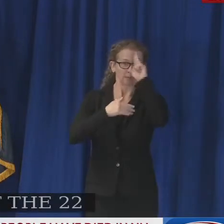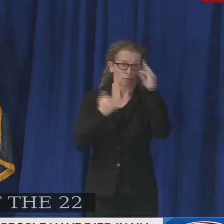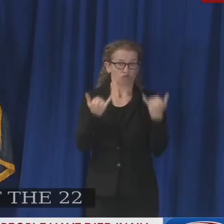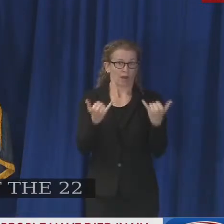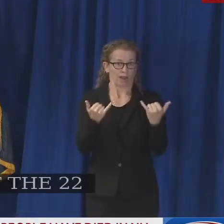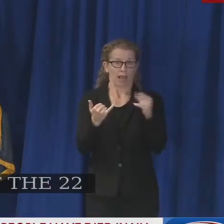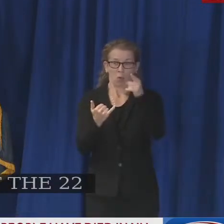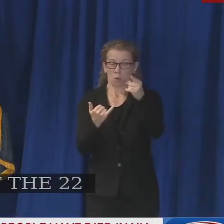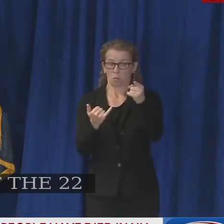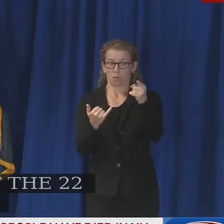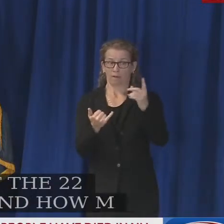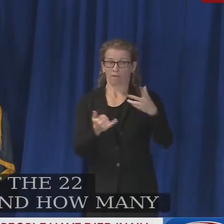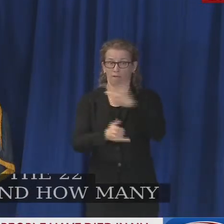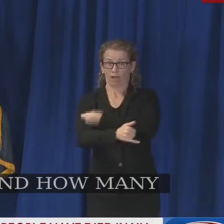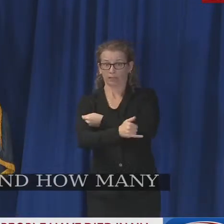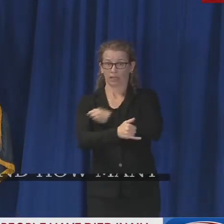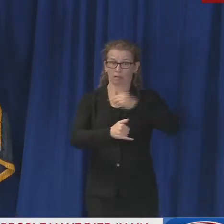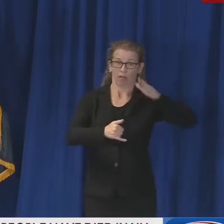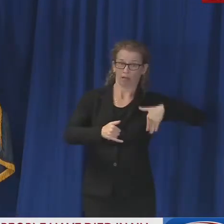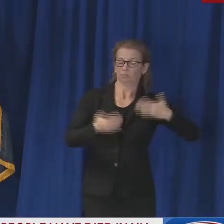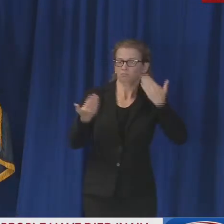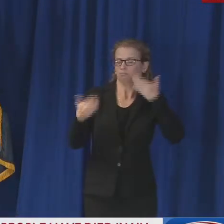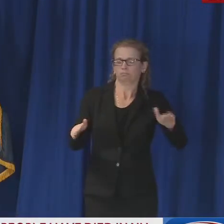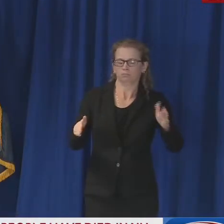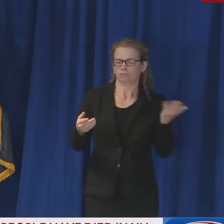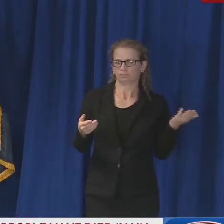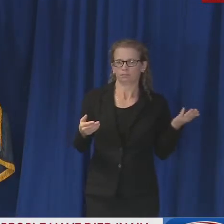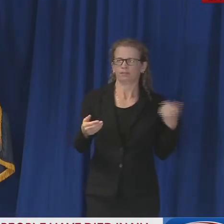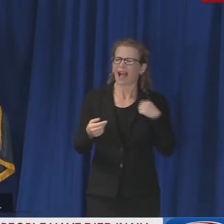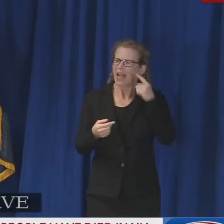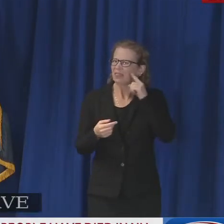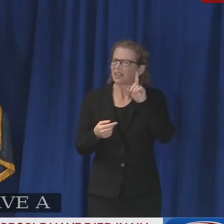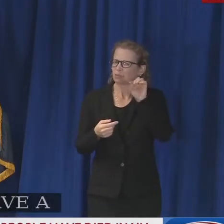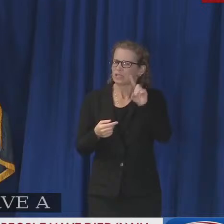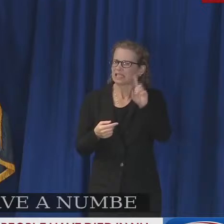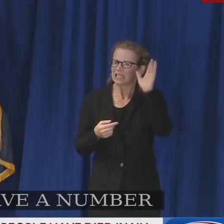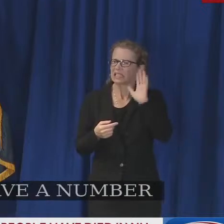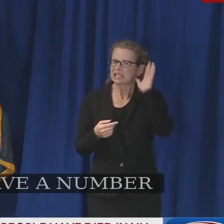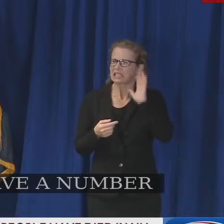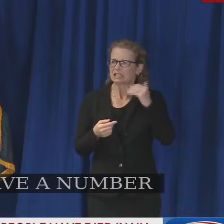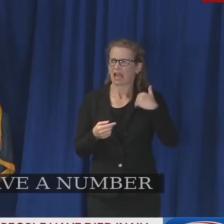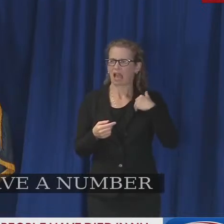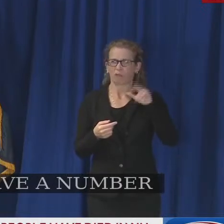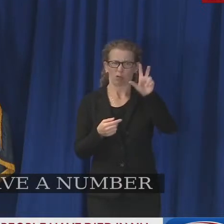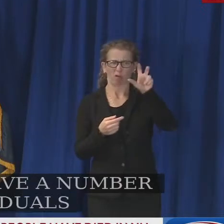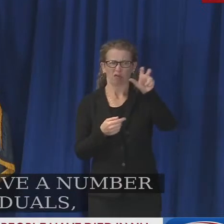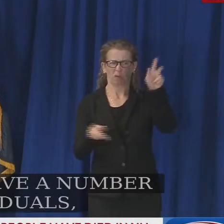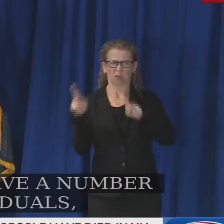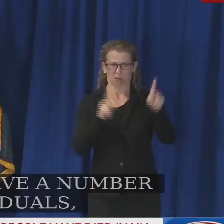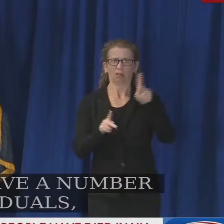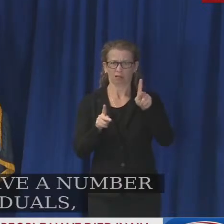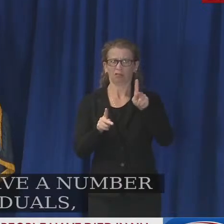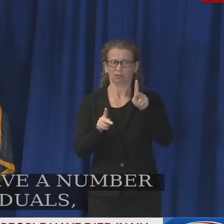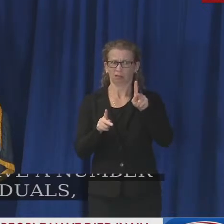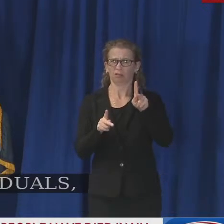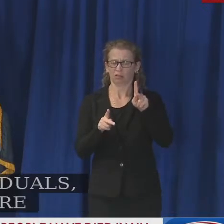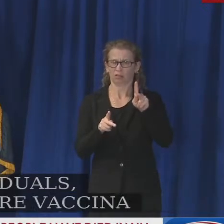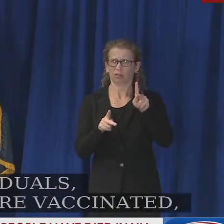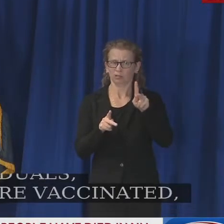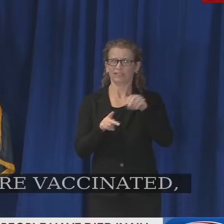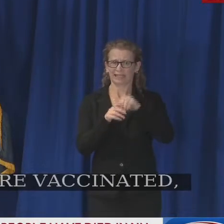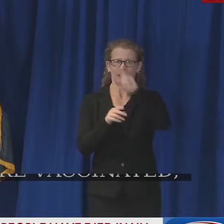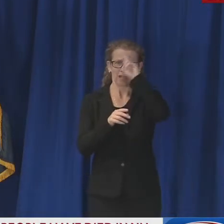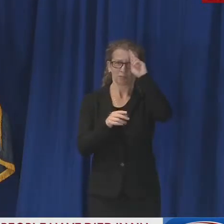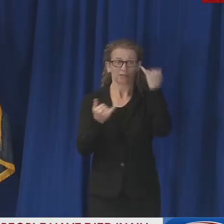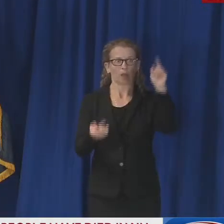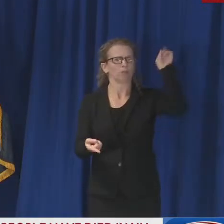individuals, whether they were vaccinated or not, unfortunately. I think at one time we had over 300 folks in our hospitals with COVID, and the fact that we're